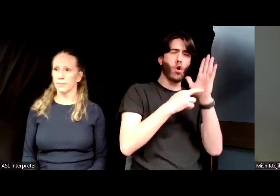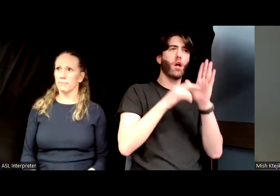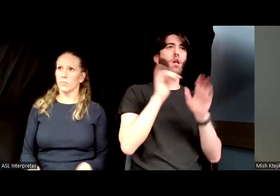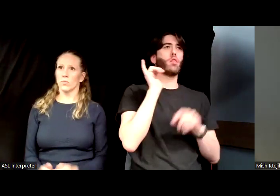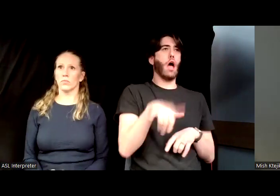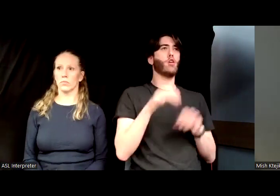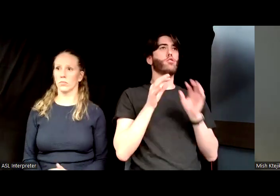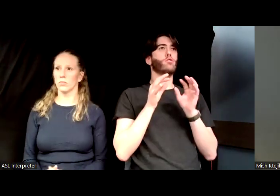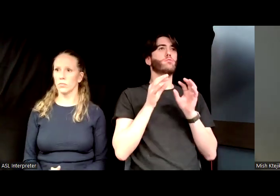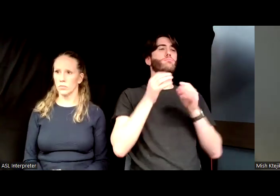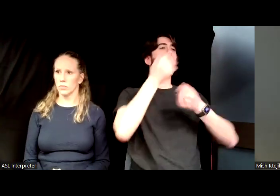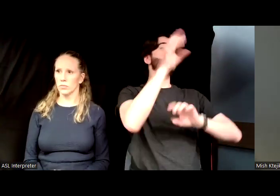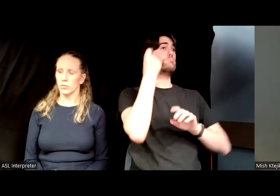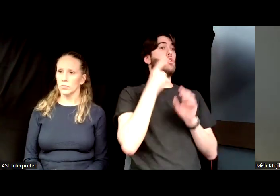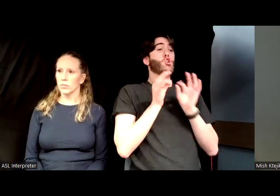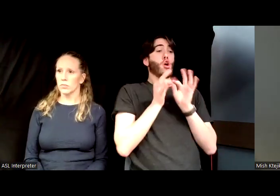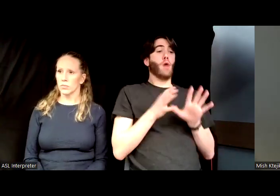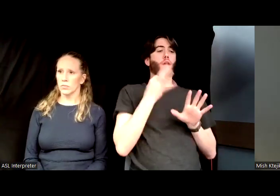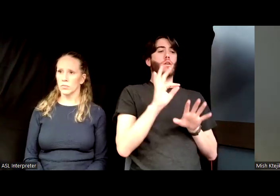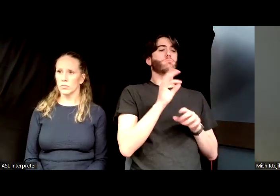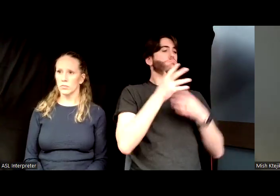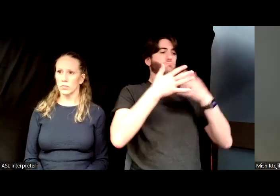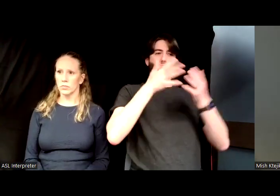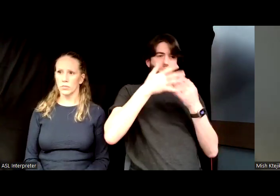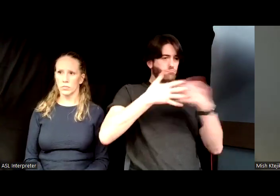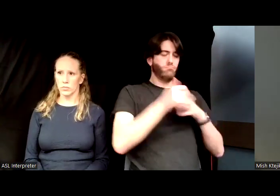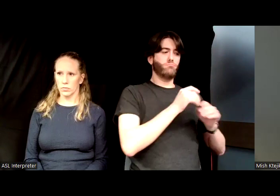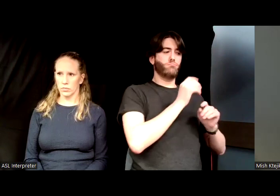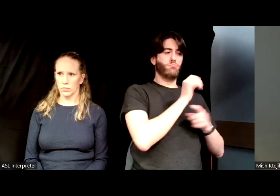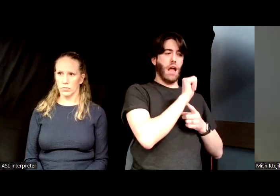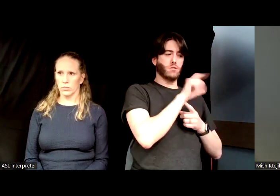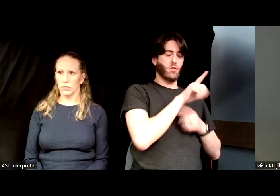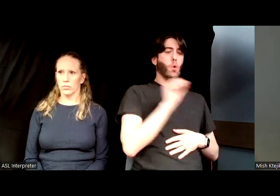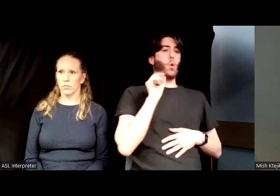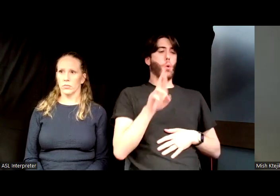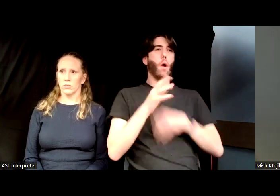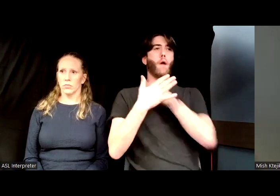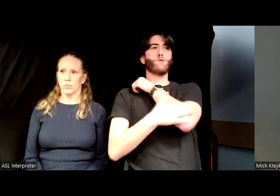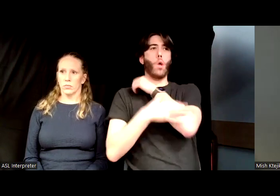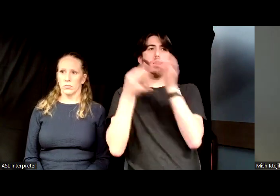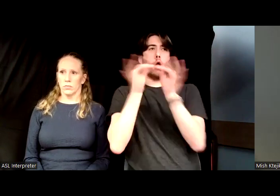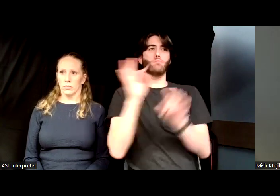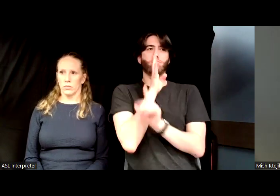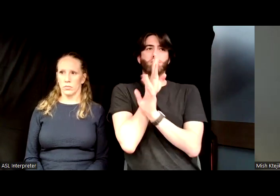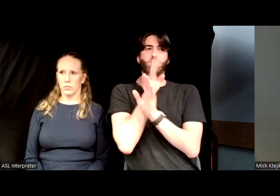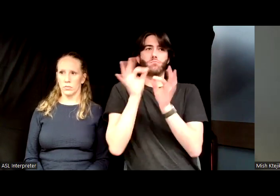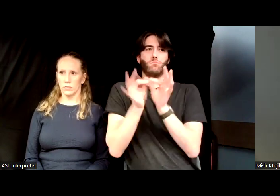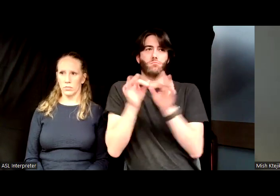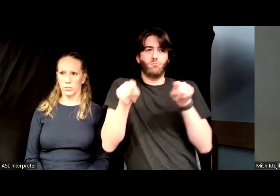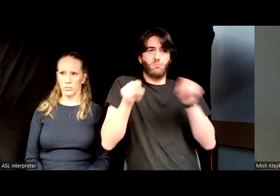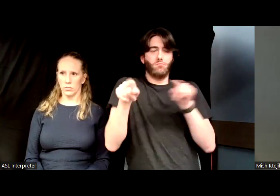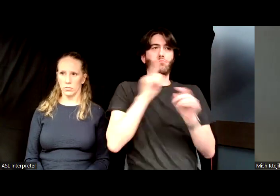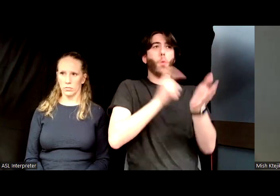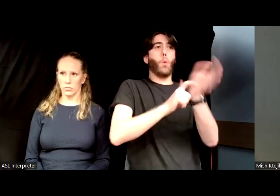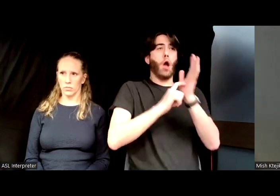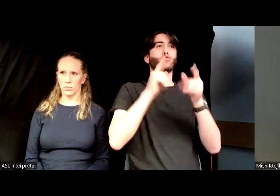If this is a law or a rule. But my understanding is that for interpreters, either if it's an